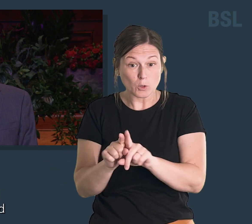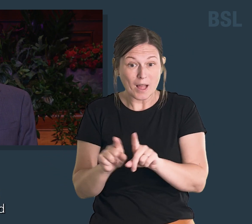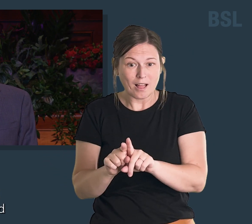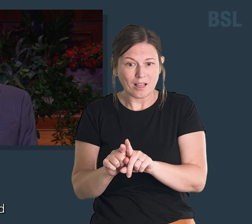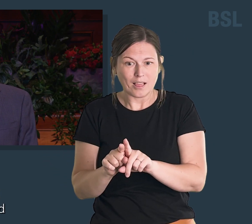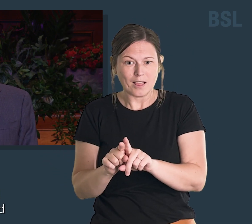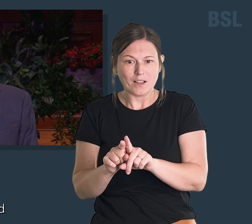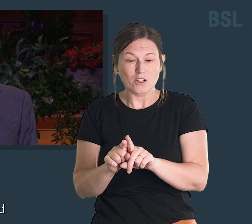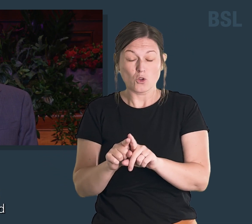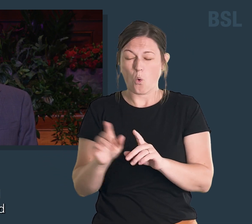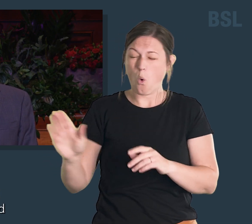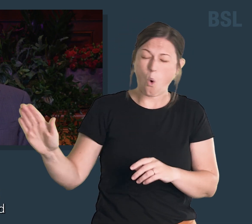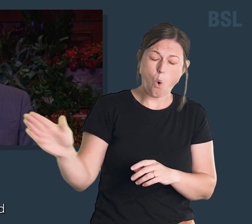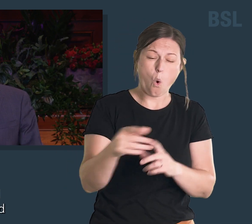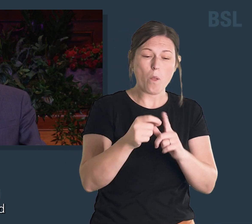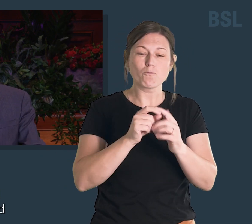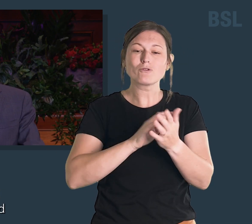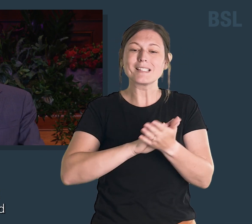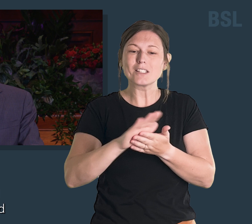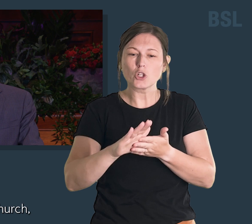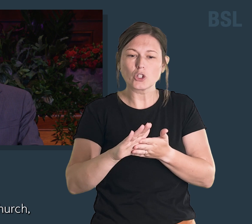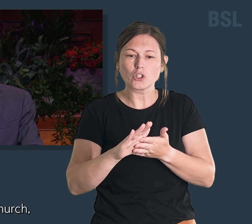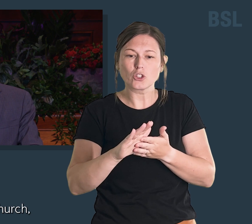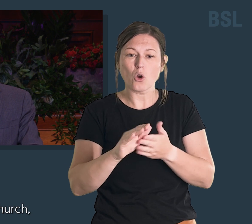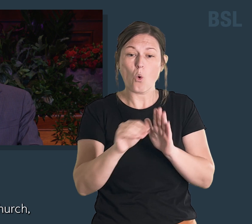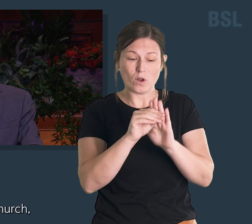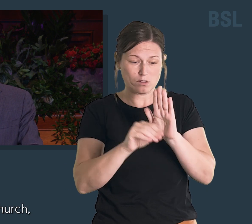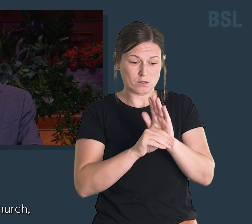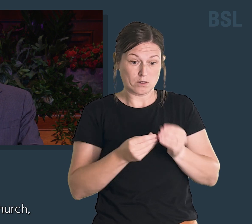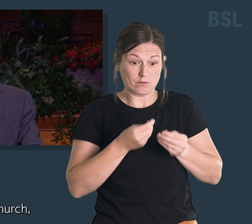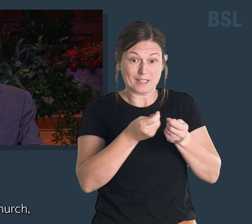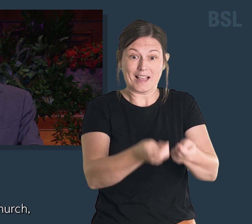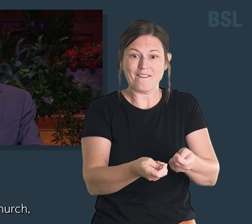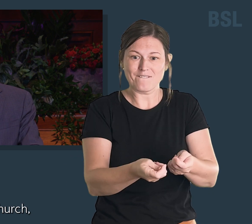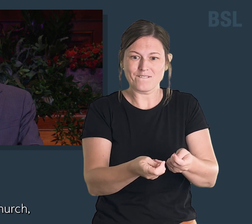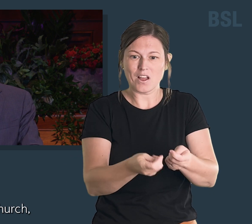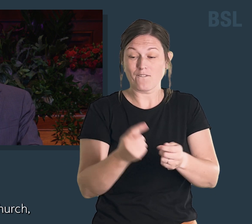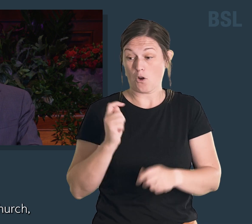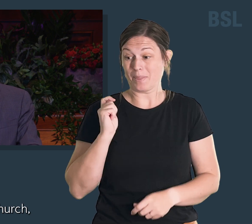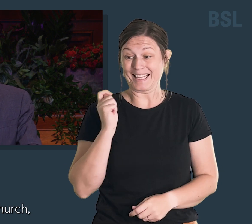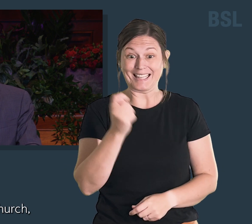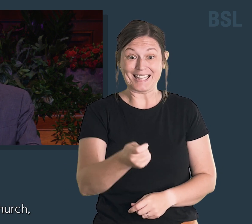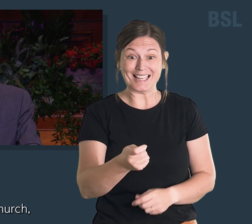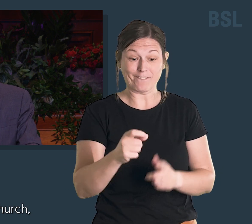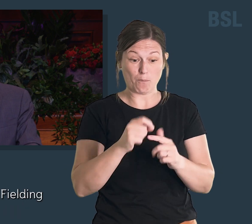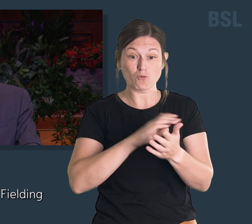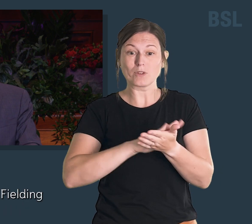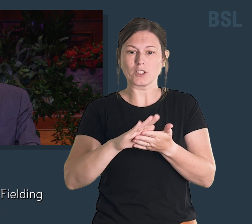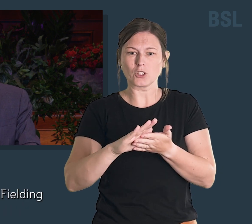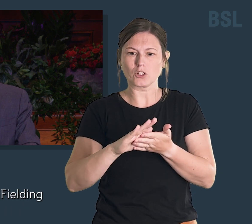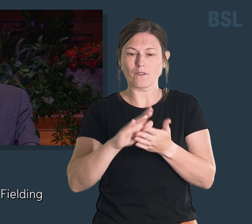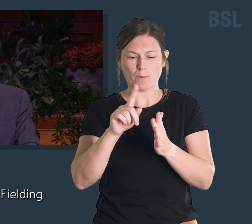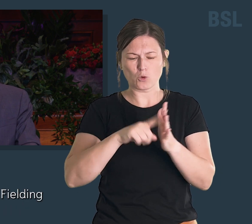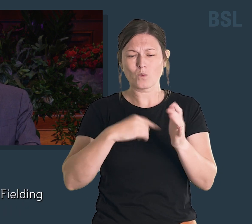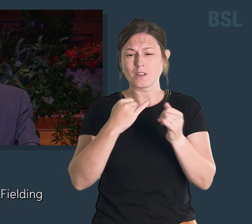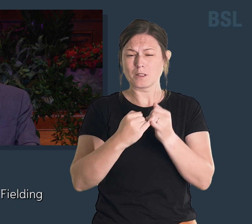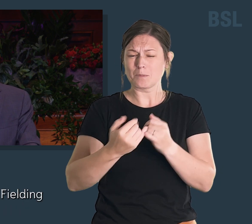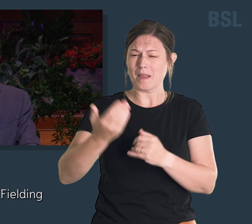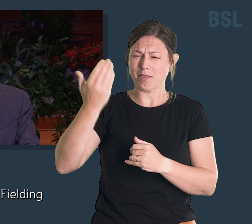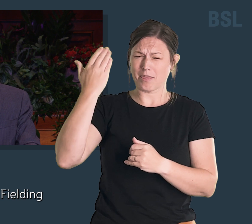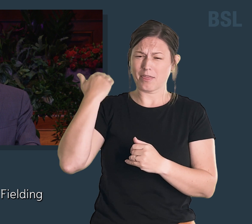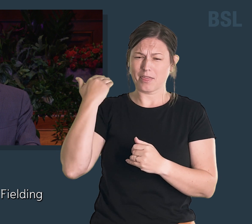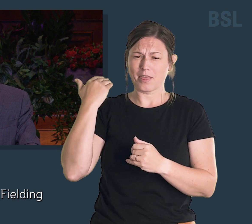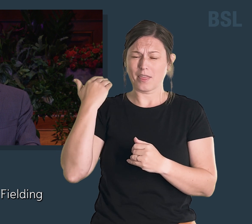Ultimately, all priesthood ordinances are performed under the keys of the President of the Church. And as President Joseph